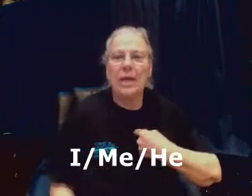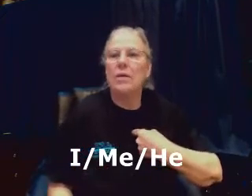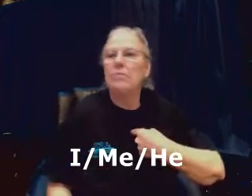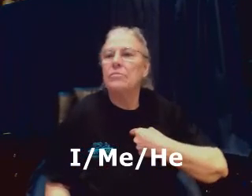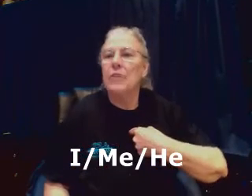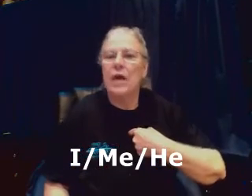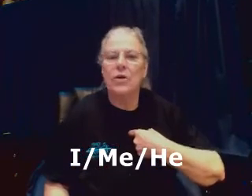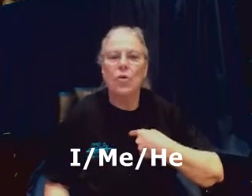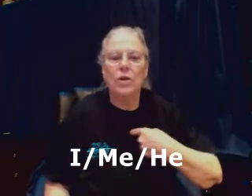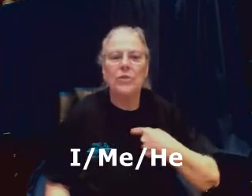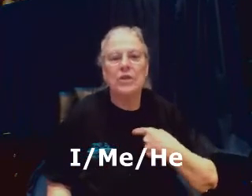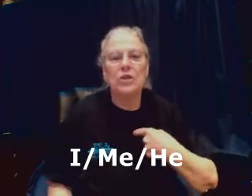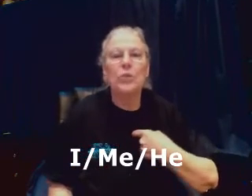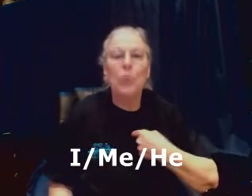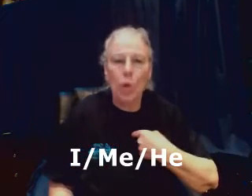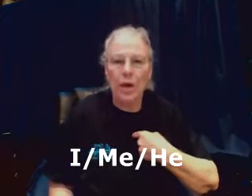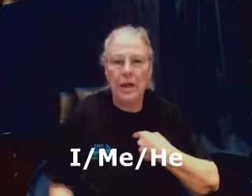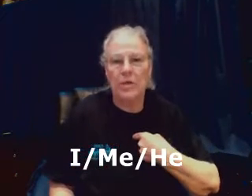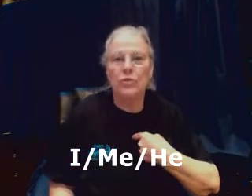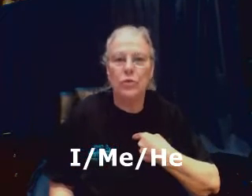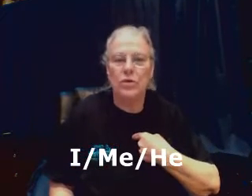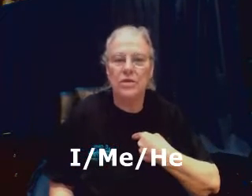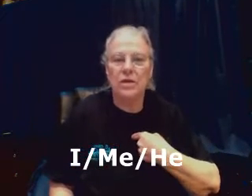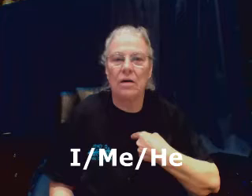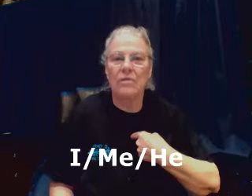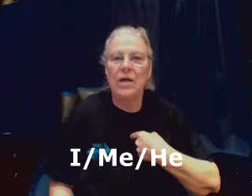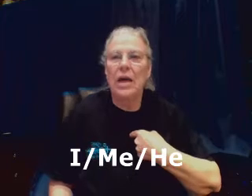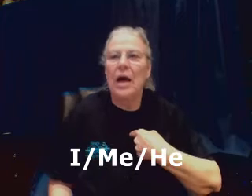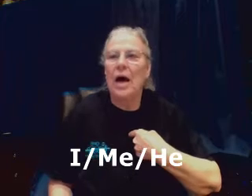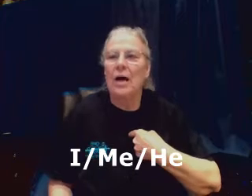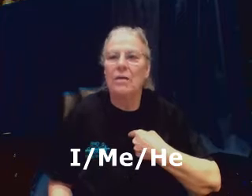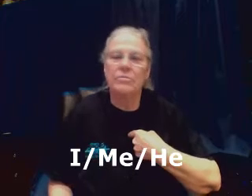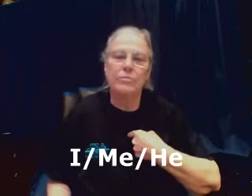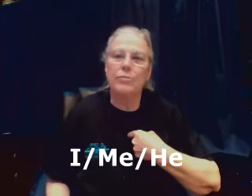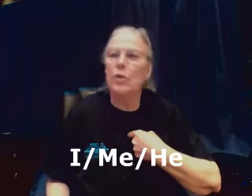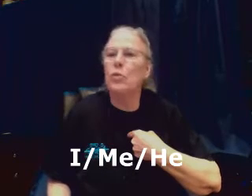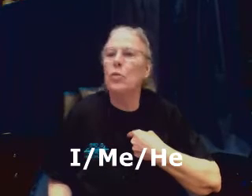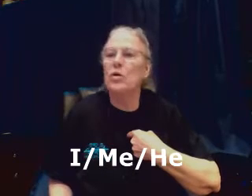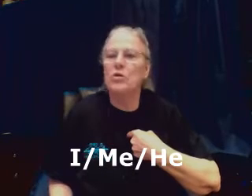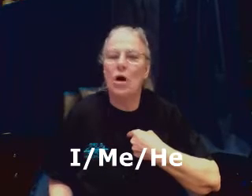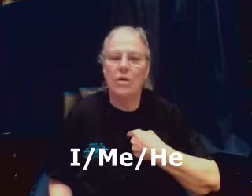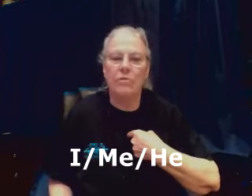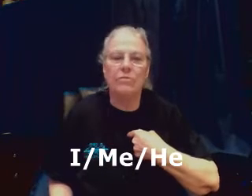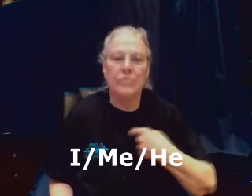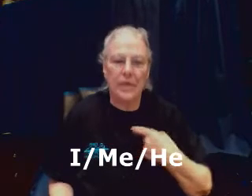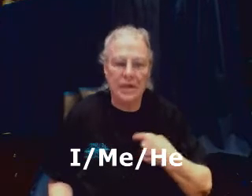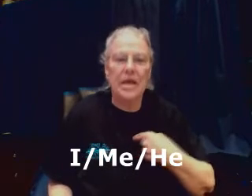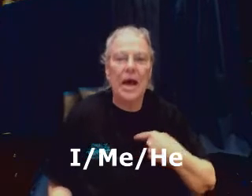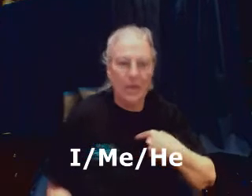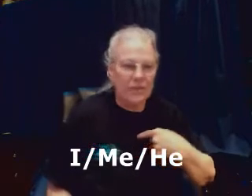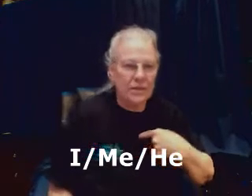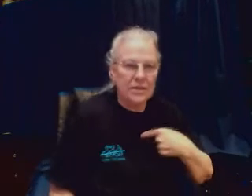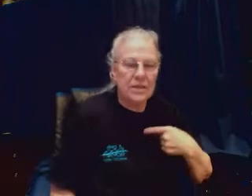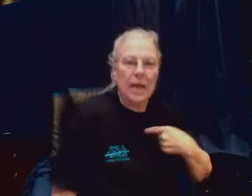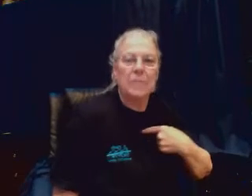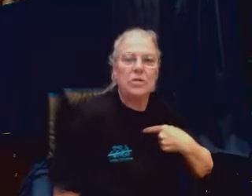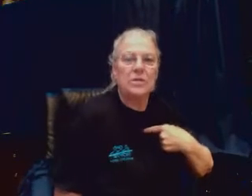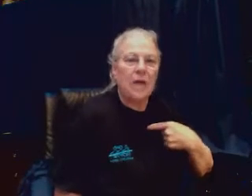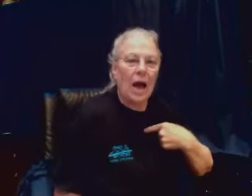me, and you're going to be just pointing to yourself. Both words are exactly the same, just I